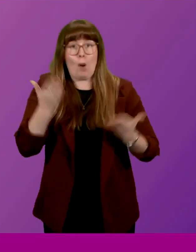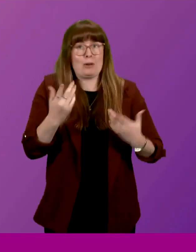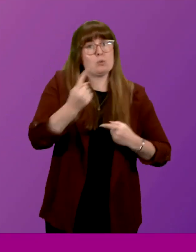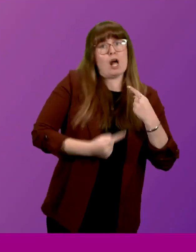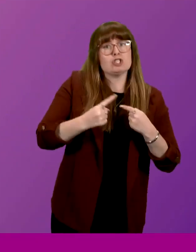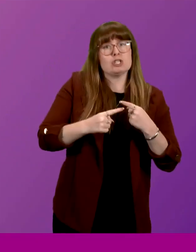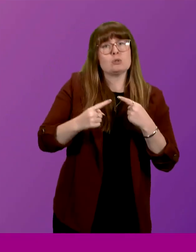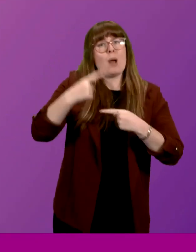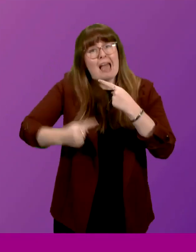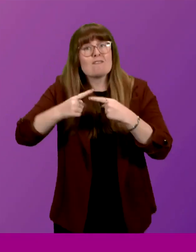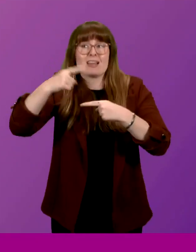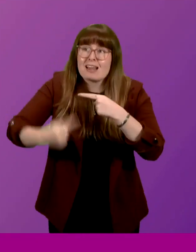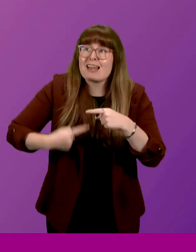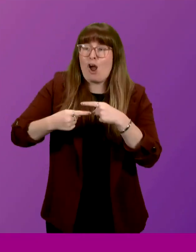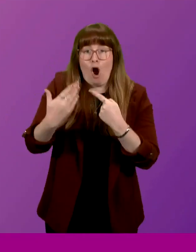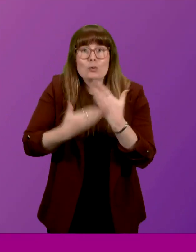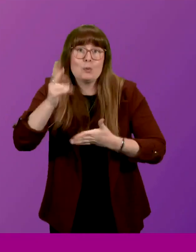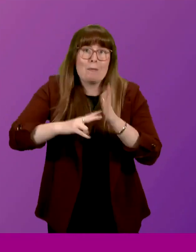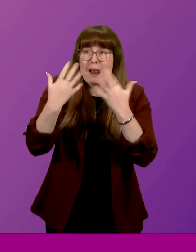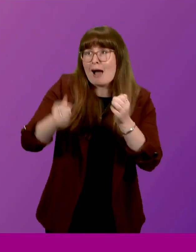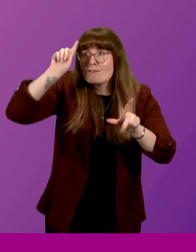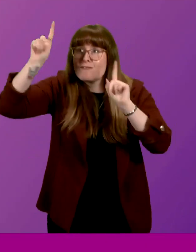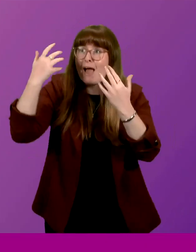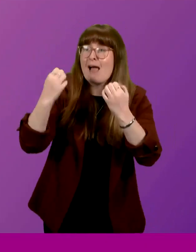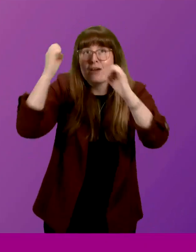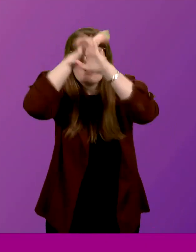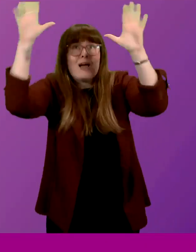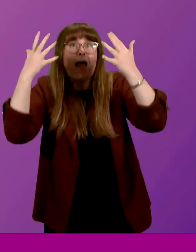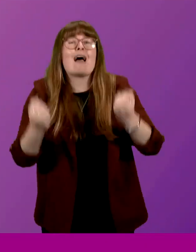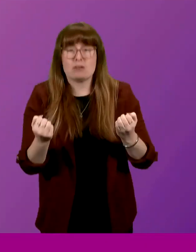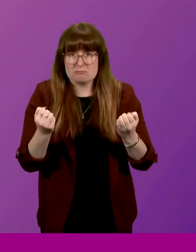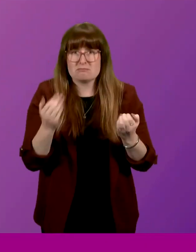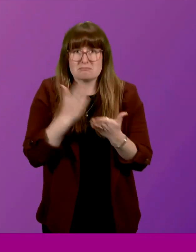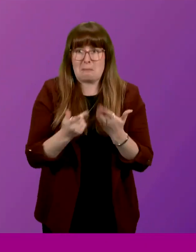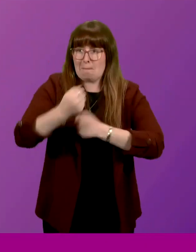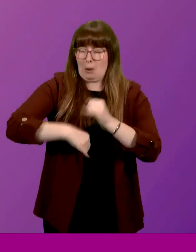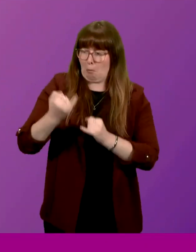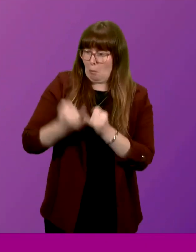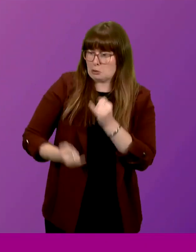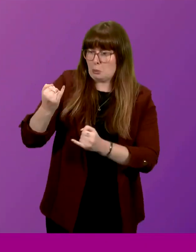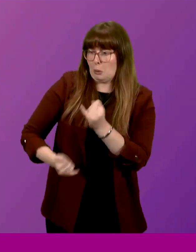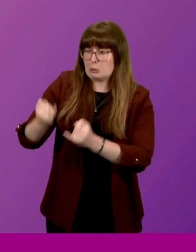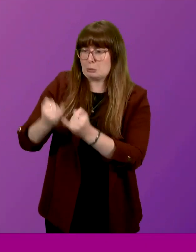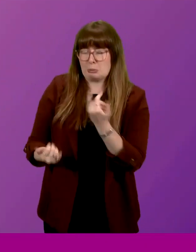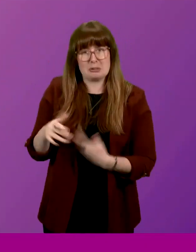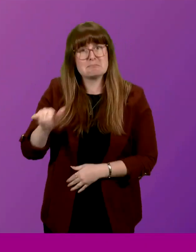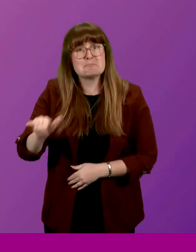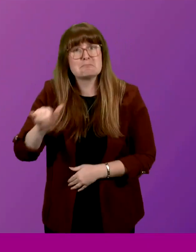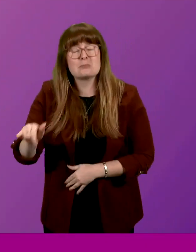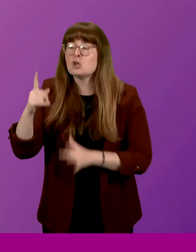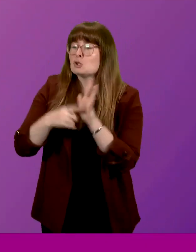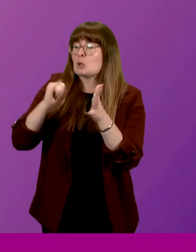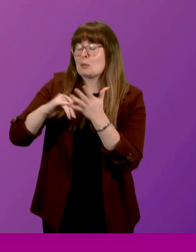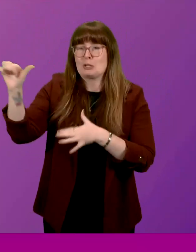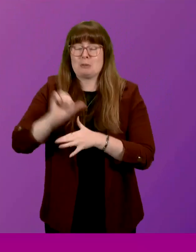the SNP has a new plan, and every year things get even worse. John Swinney was supposed to be the guy